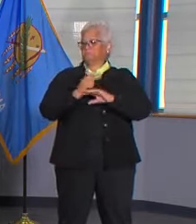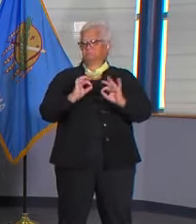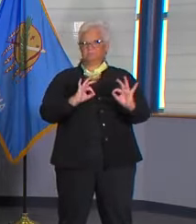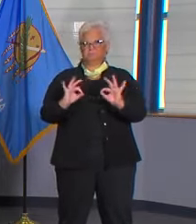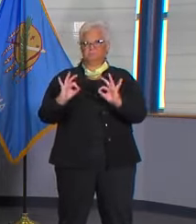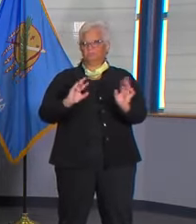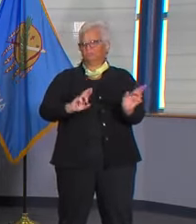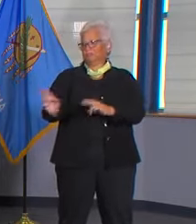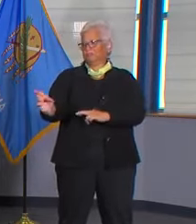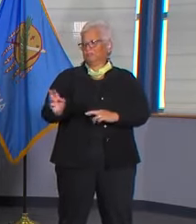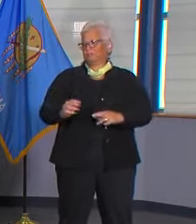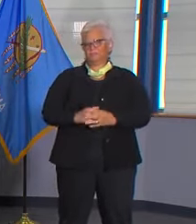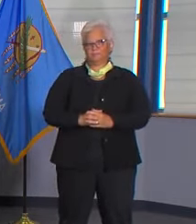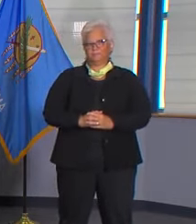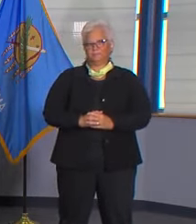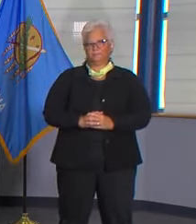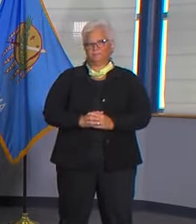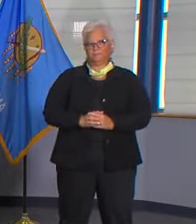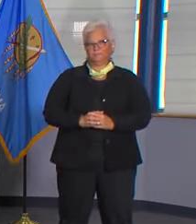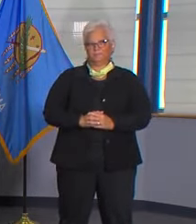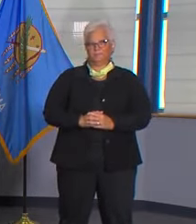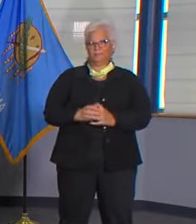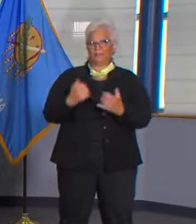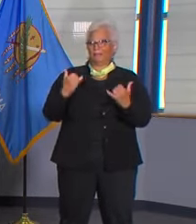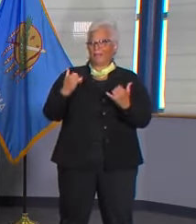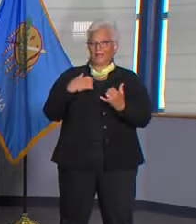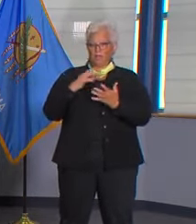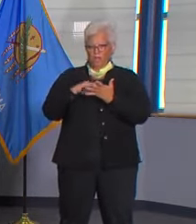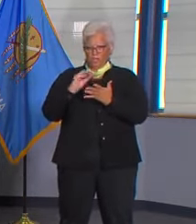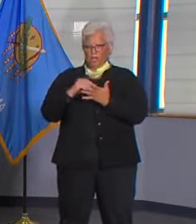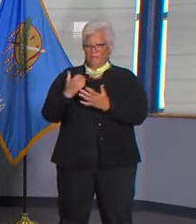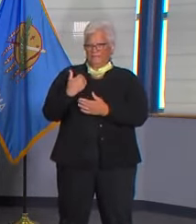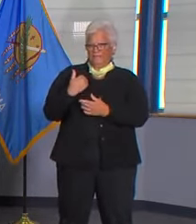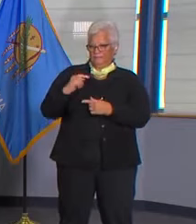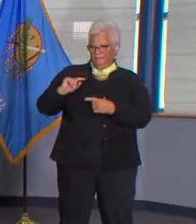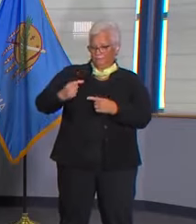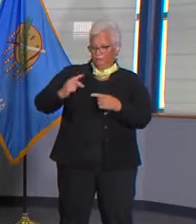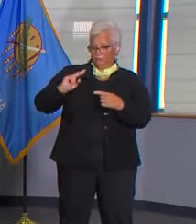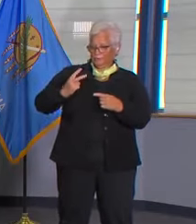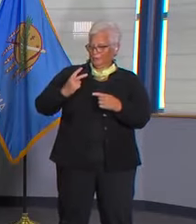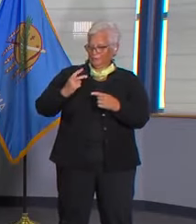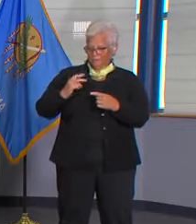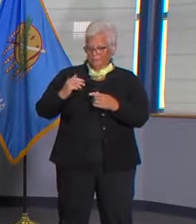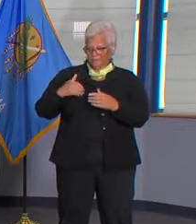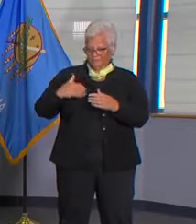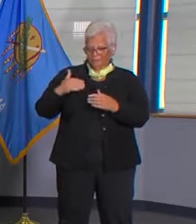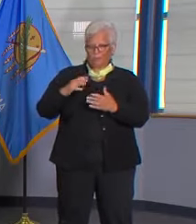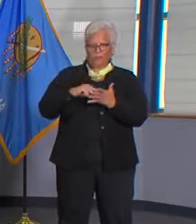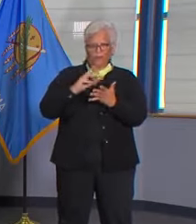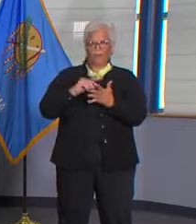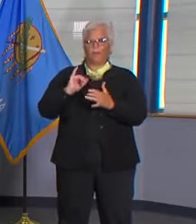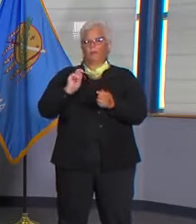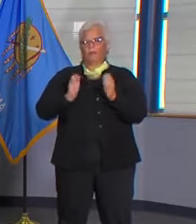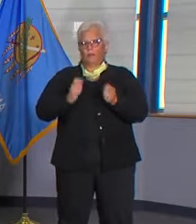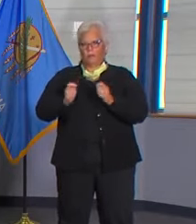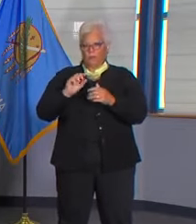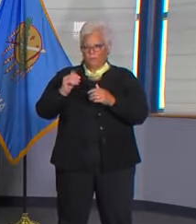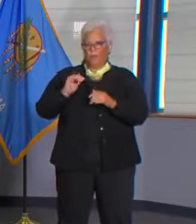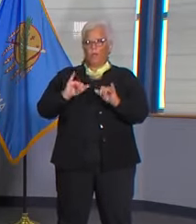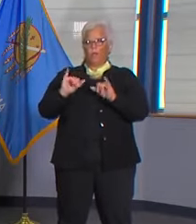Tulsa. We can't rely on anybody else to be making the decisions for us. We've got